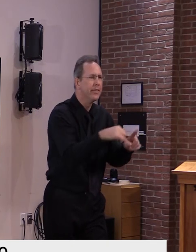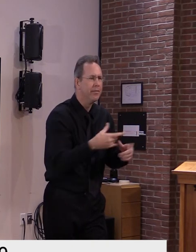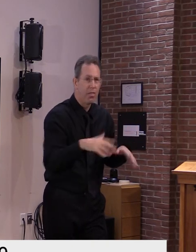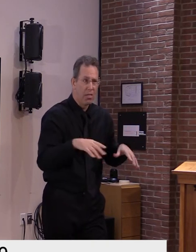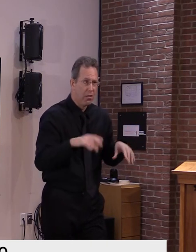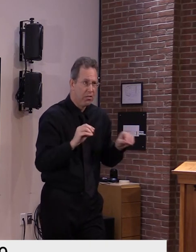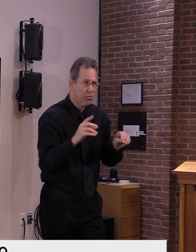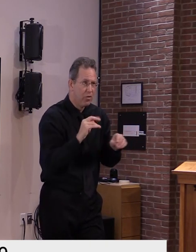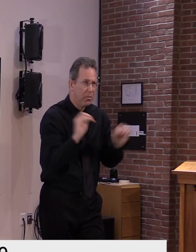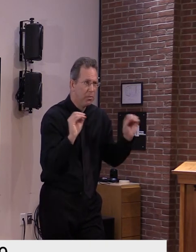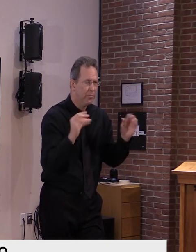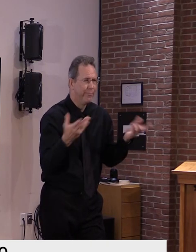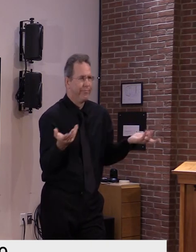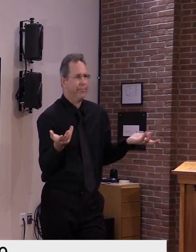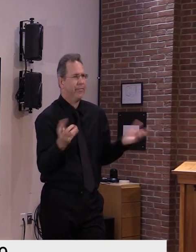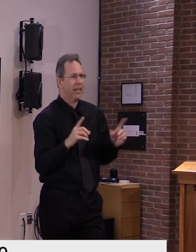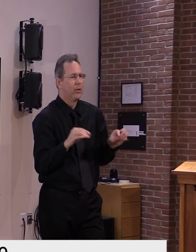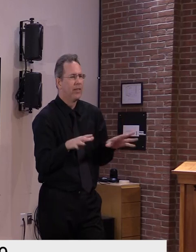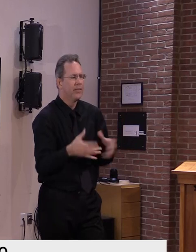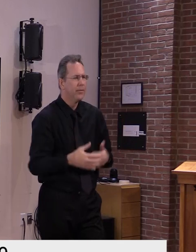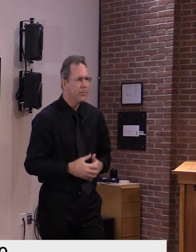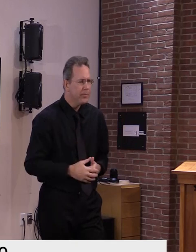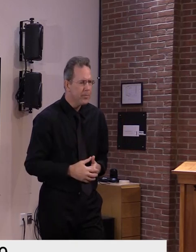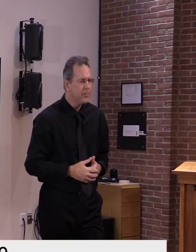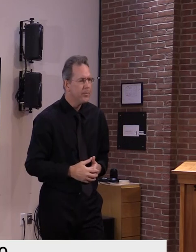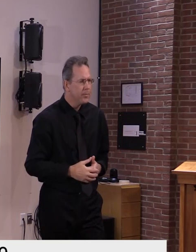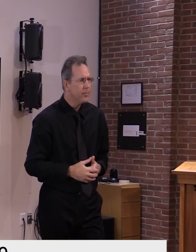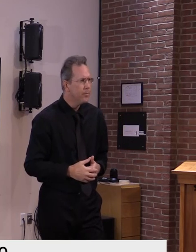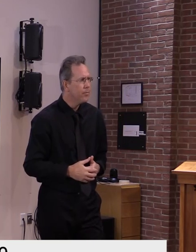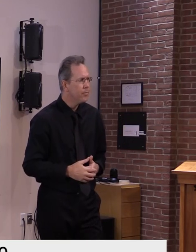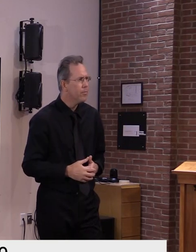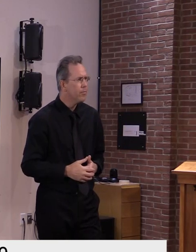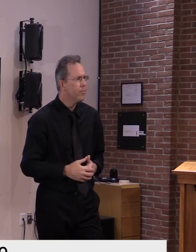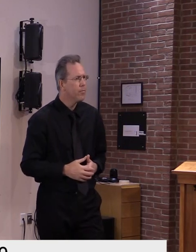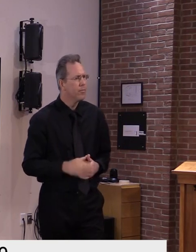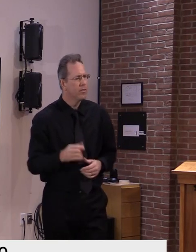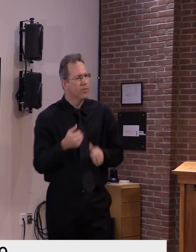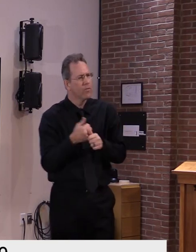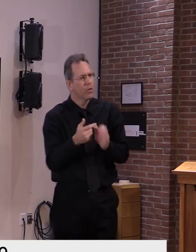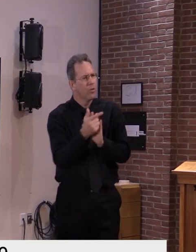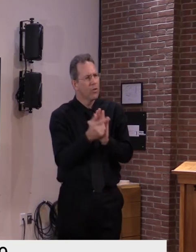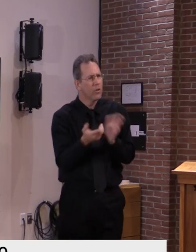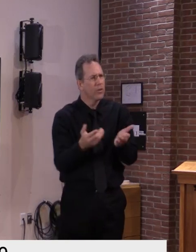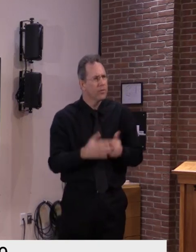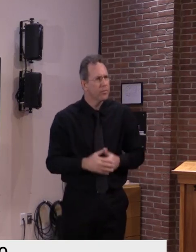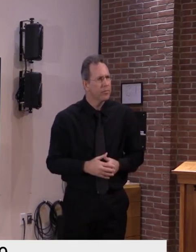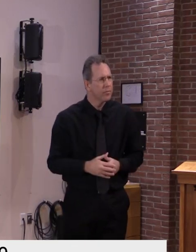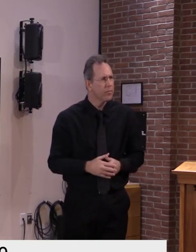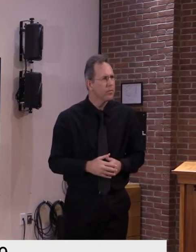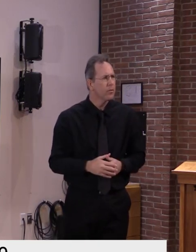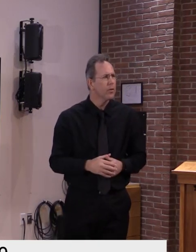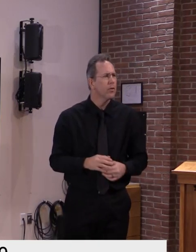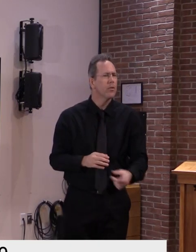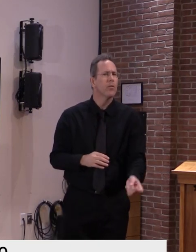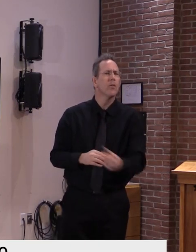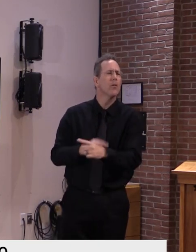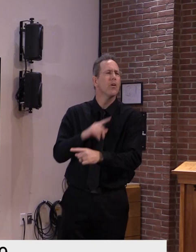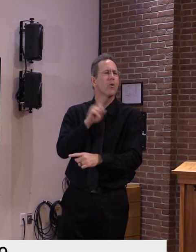Okay, and for the doctor, again, with this PCR thing, I've had a